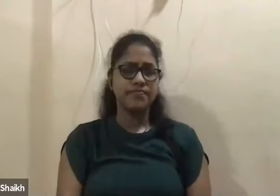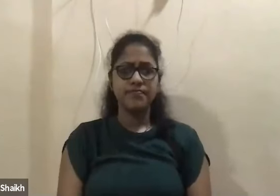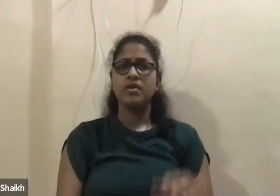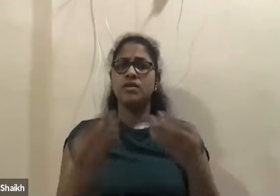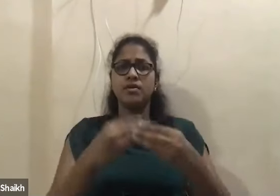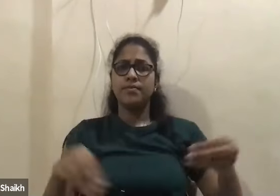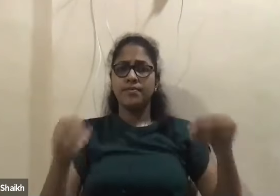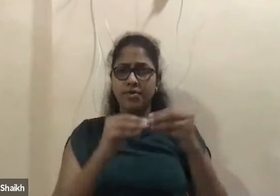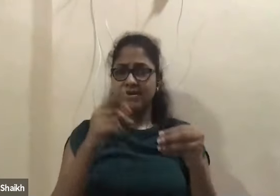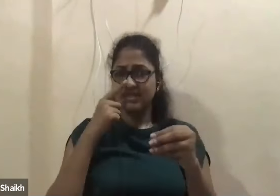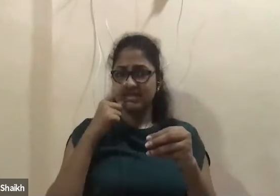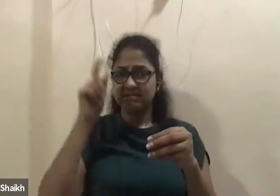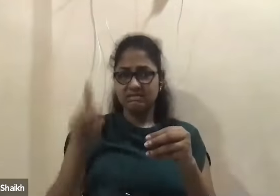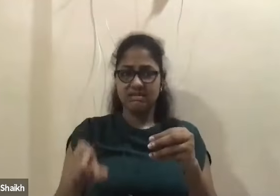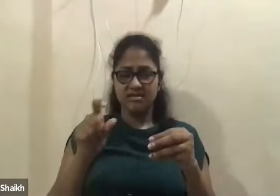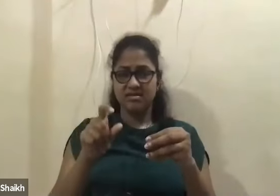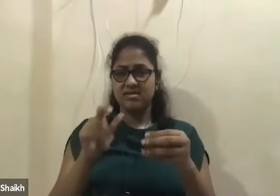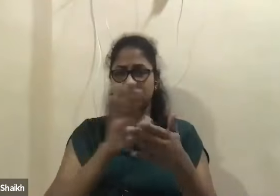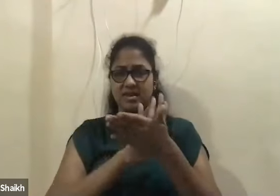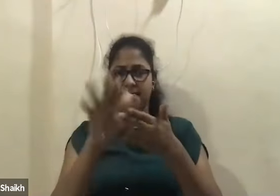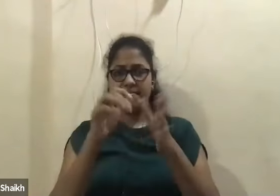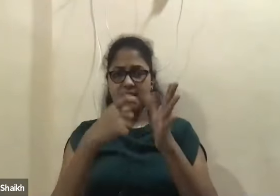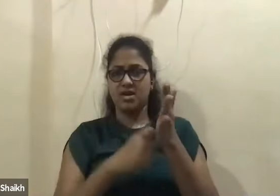Harsha Shah, I guess the name is. You have a question?